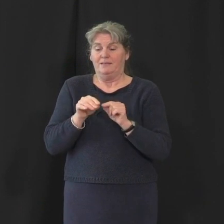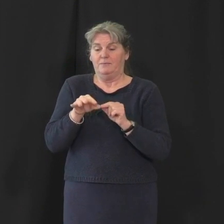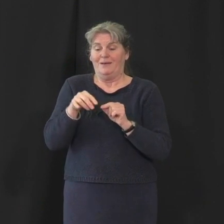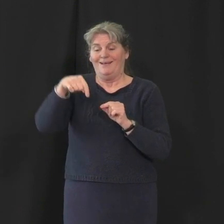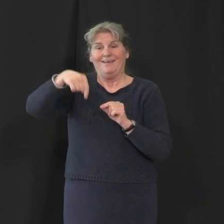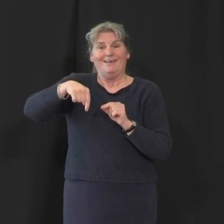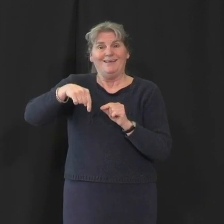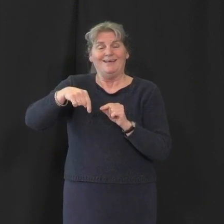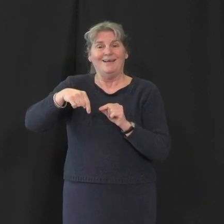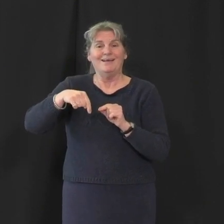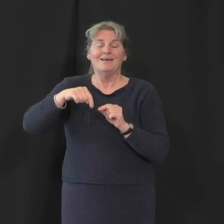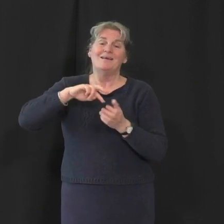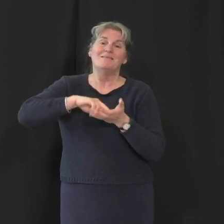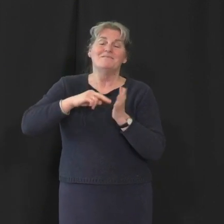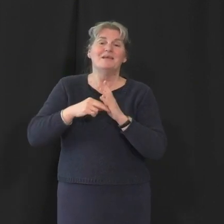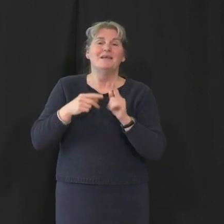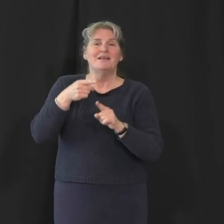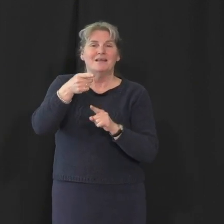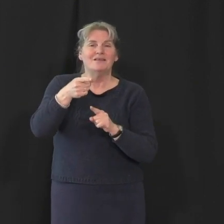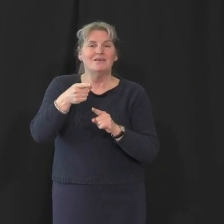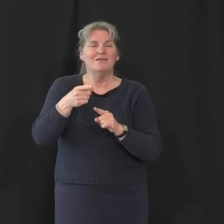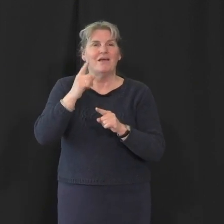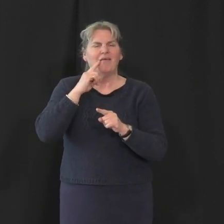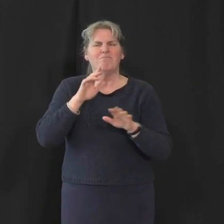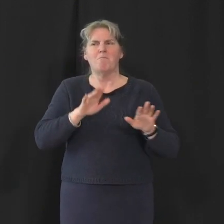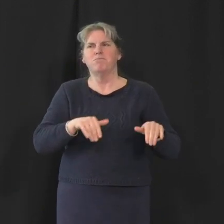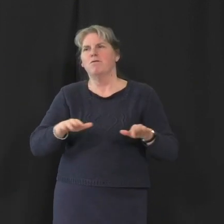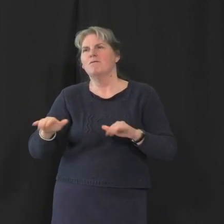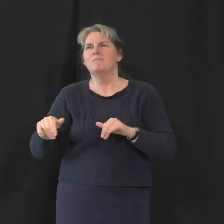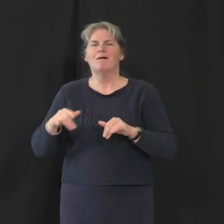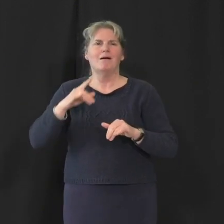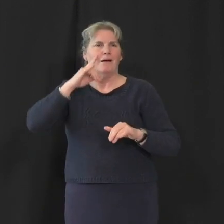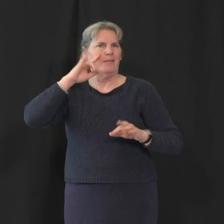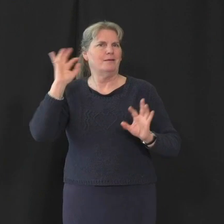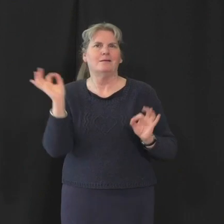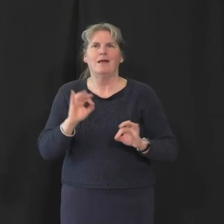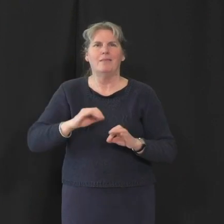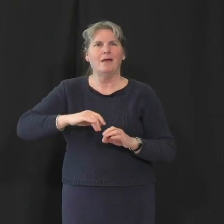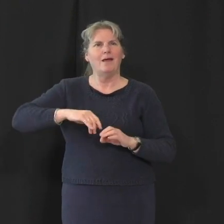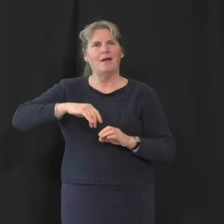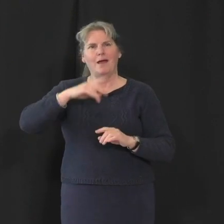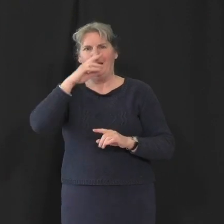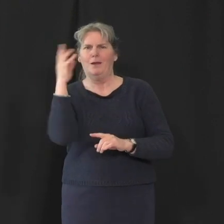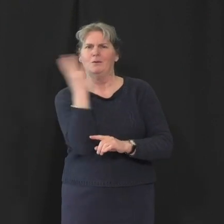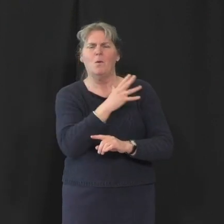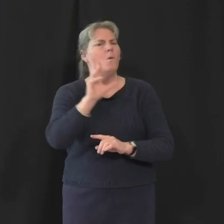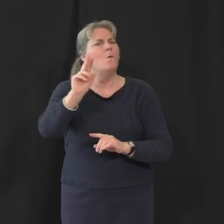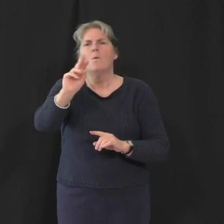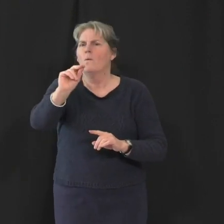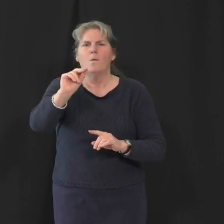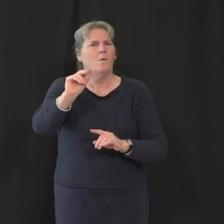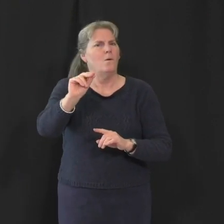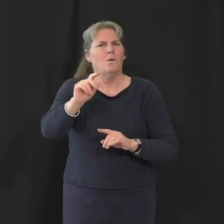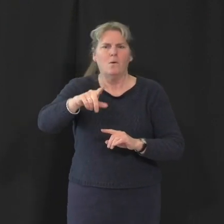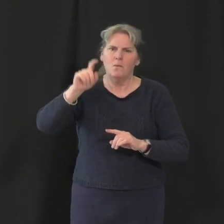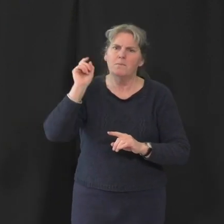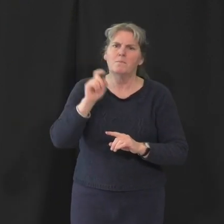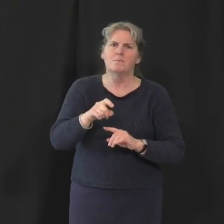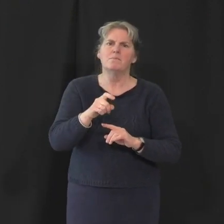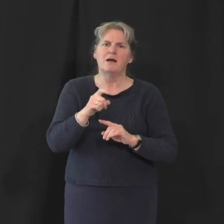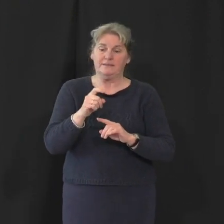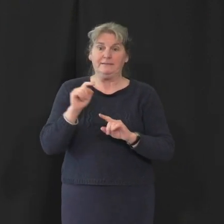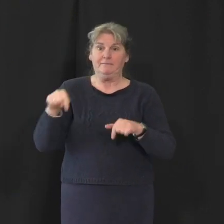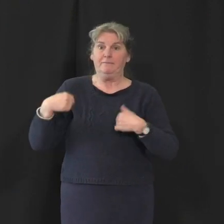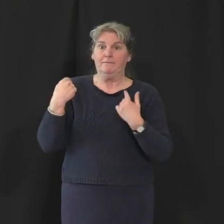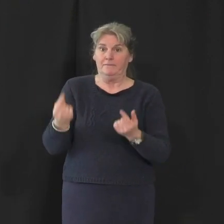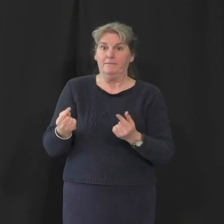here doesn't mean we can be relaxed or become complacent. What it does mean is the extraordinary steps